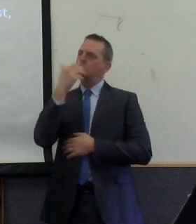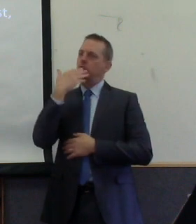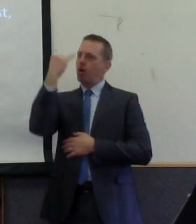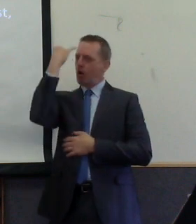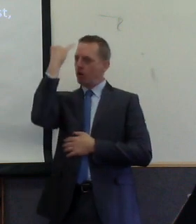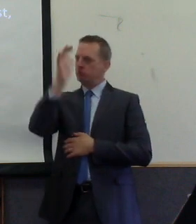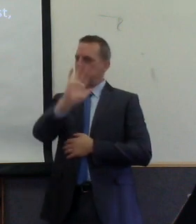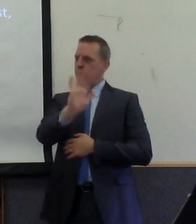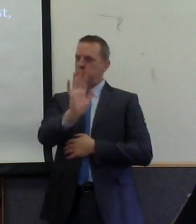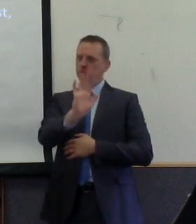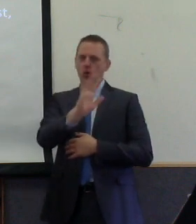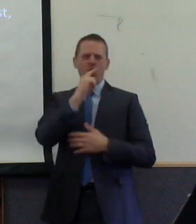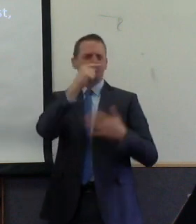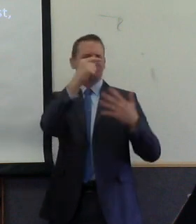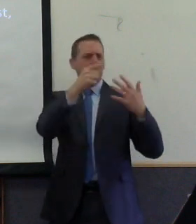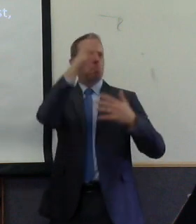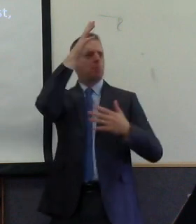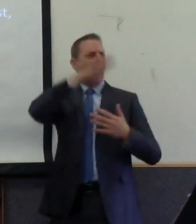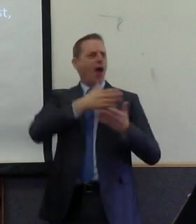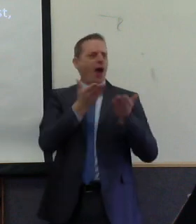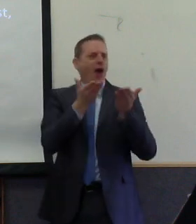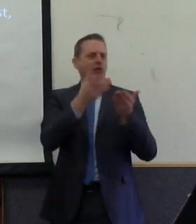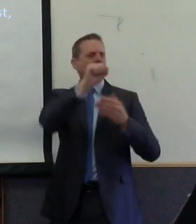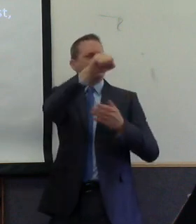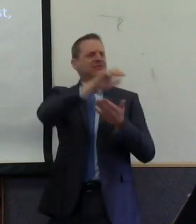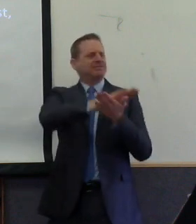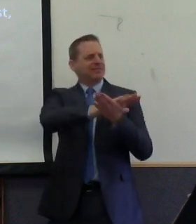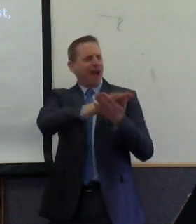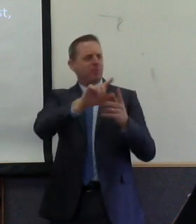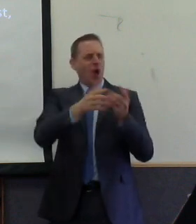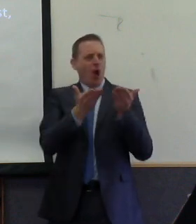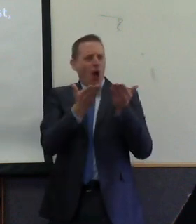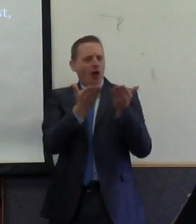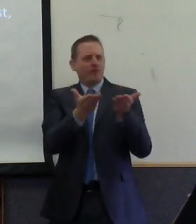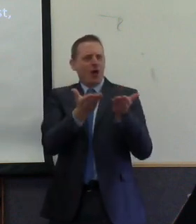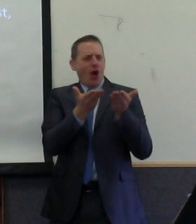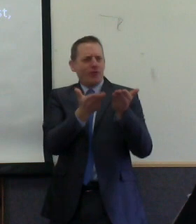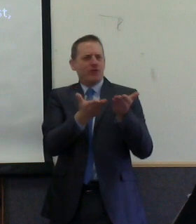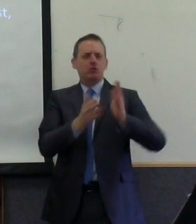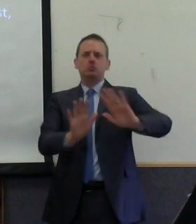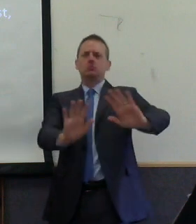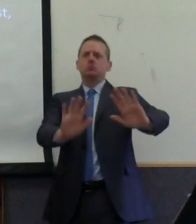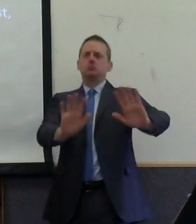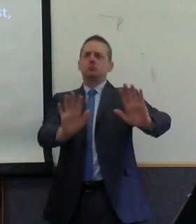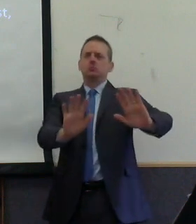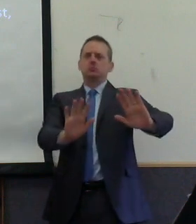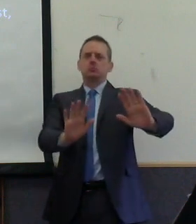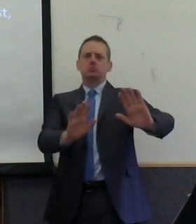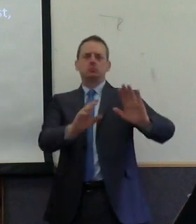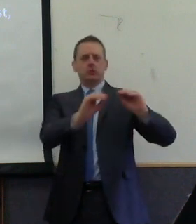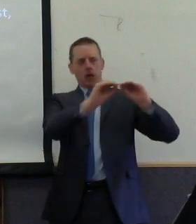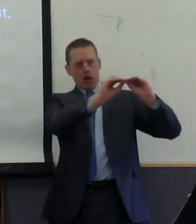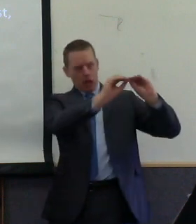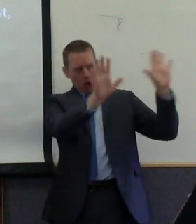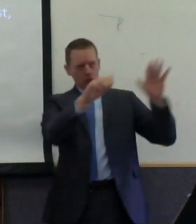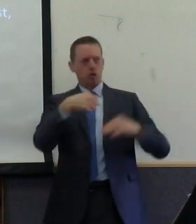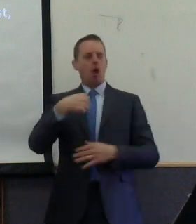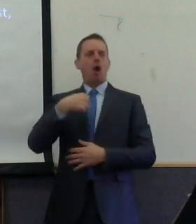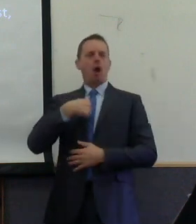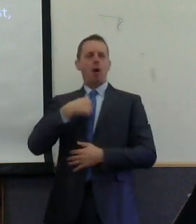That's why we try to keep that separate. But the main thing is called the outside the fence. The temptation